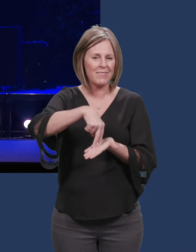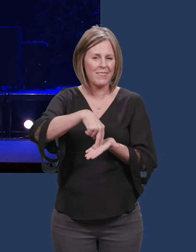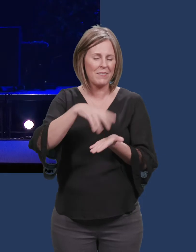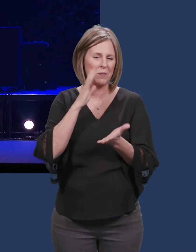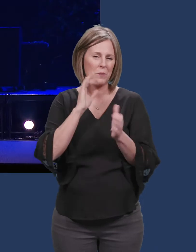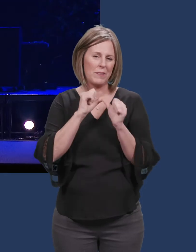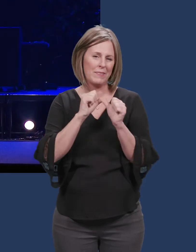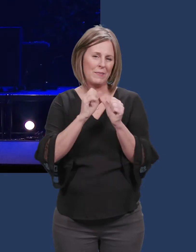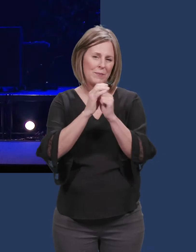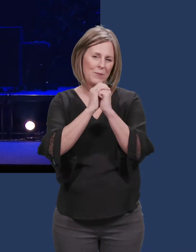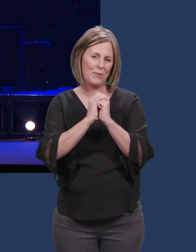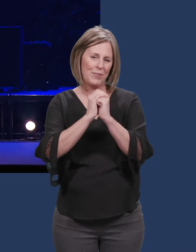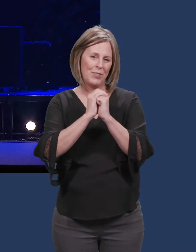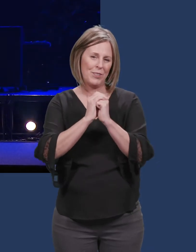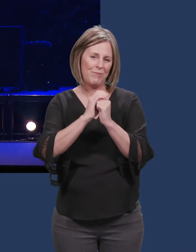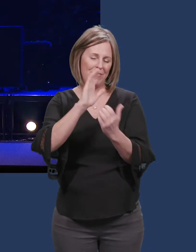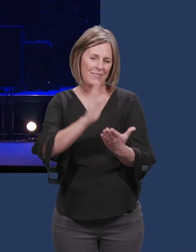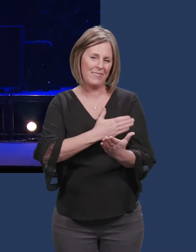worship?